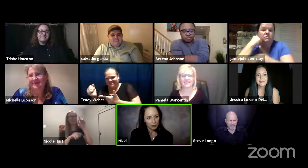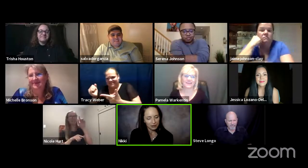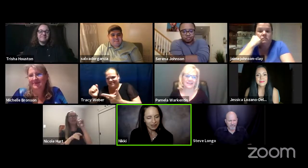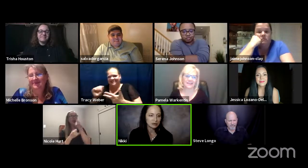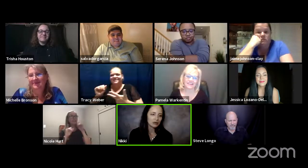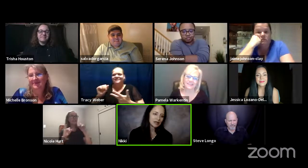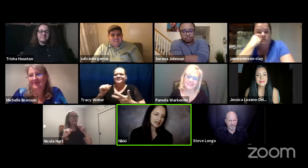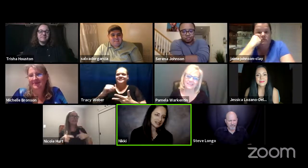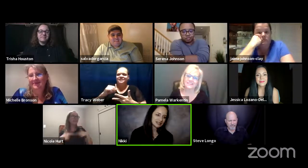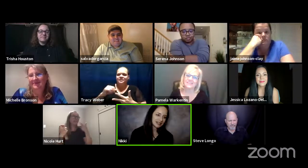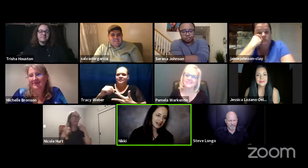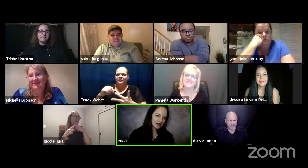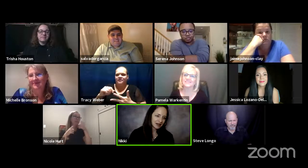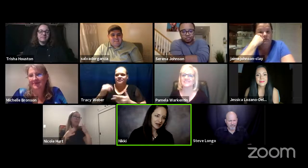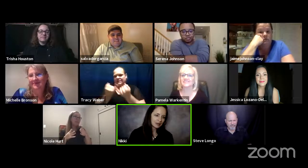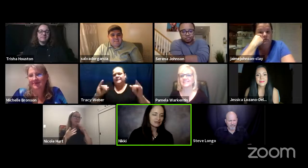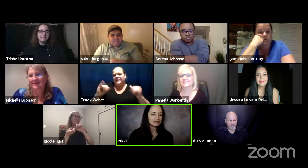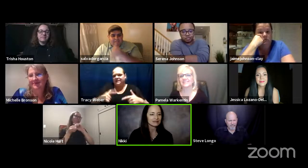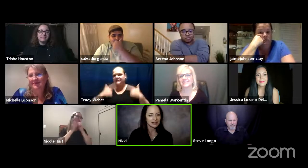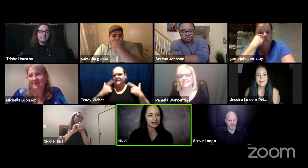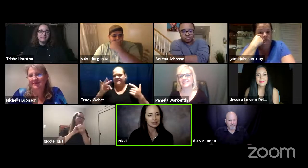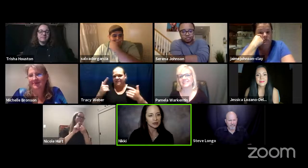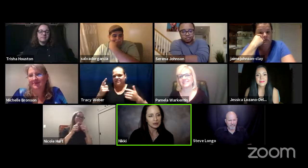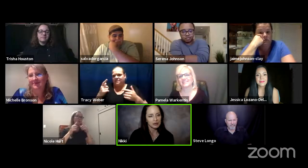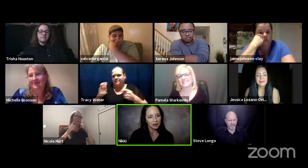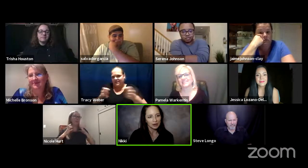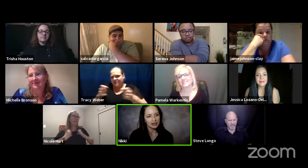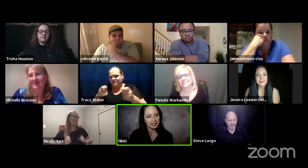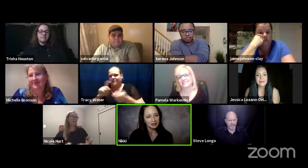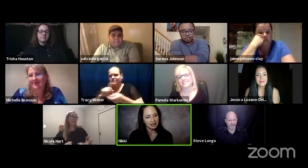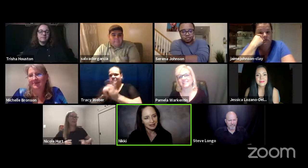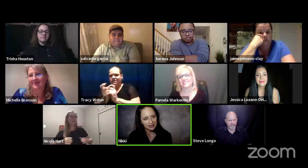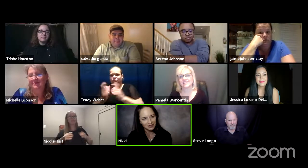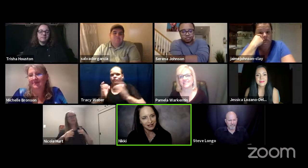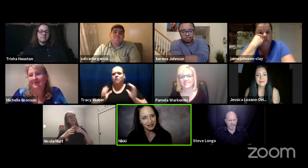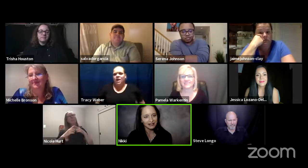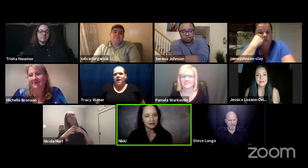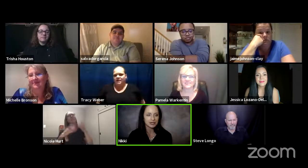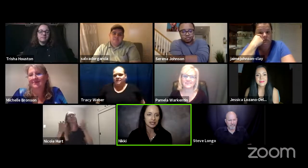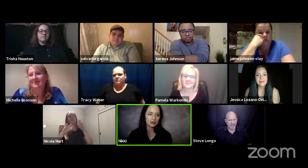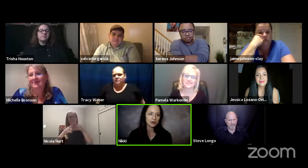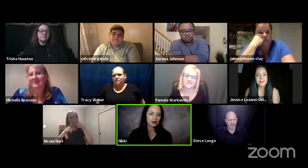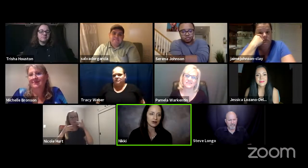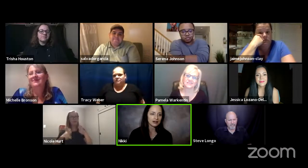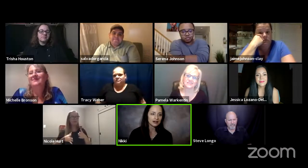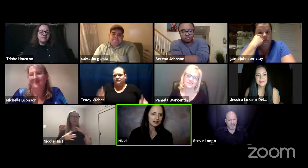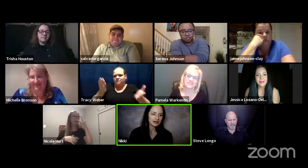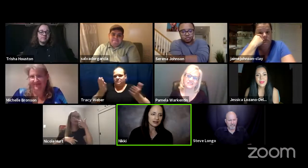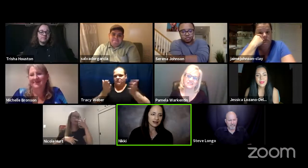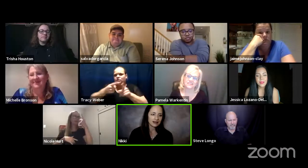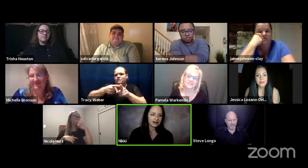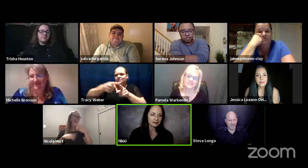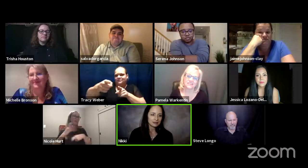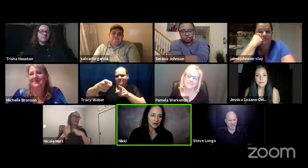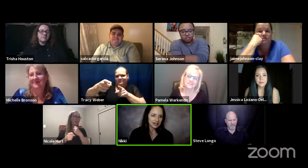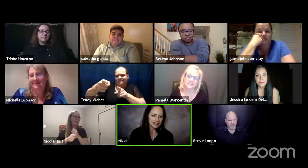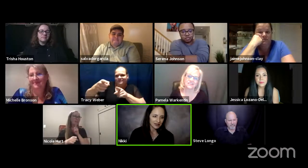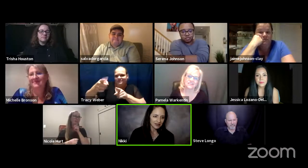One being employment, a little bit more about independent living, and then became more focused